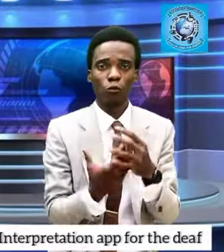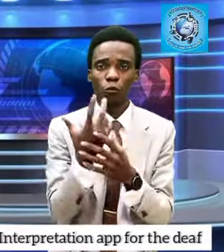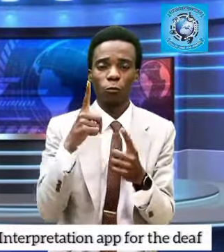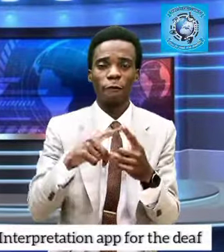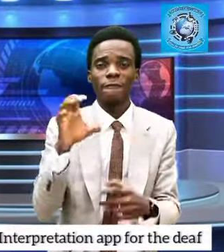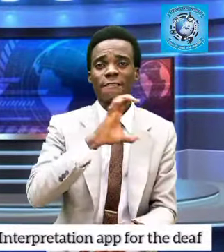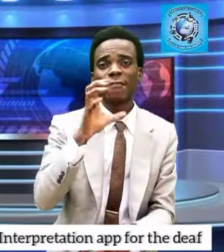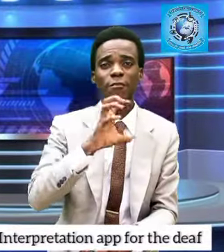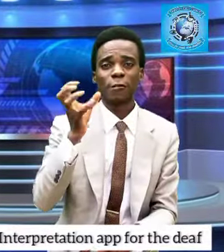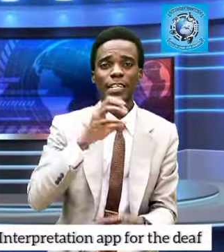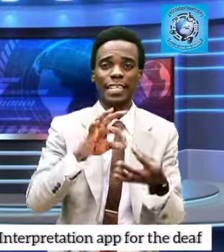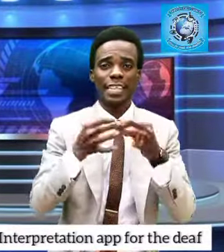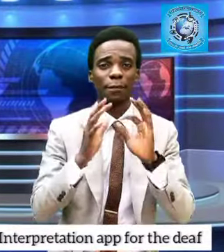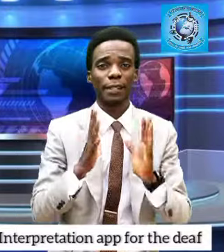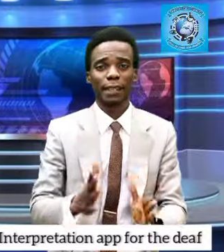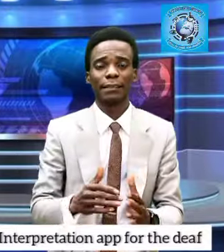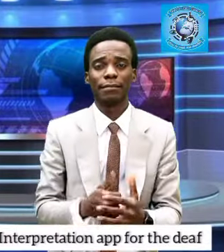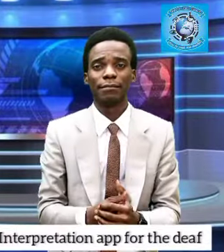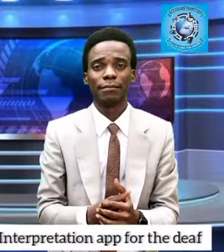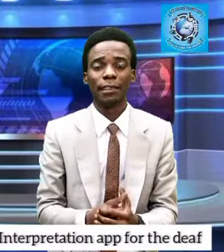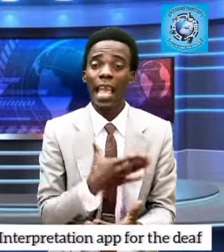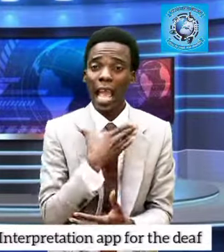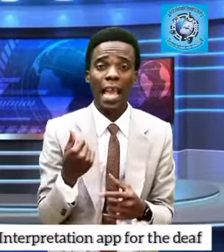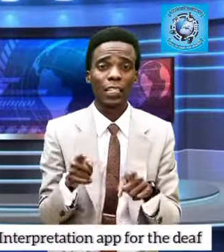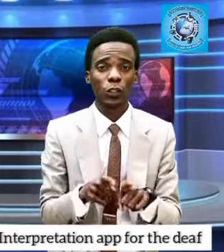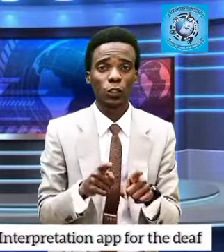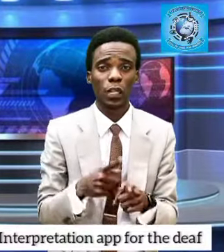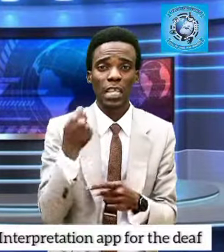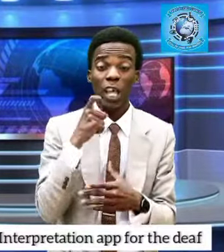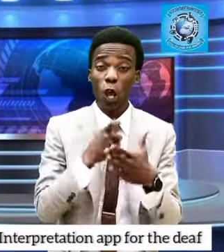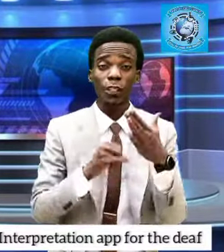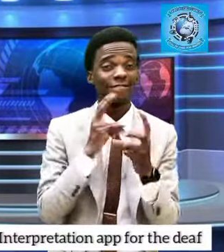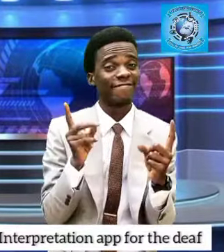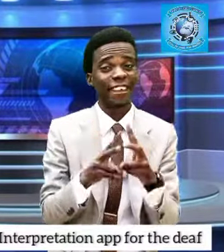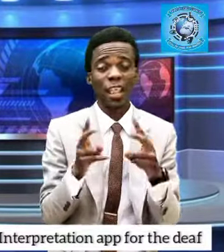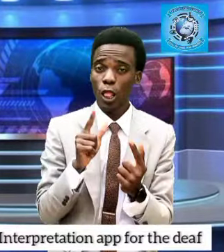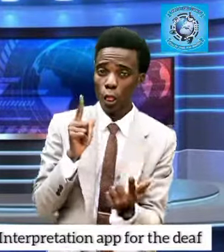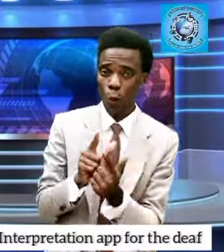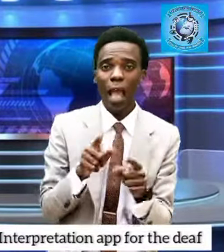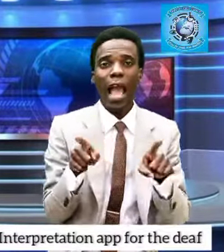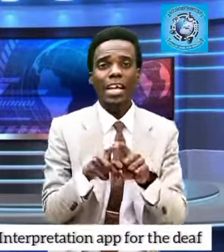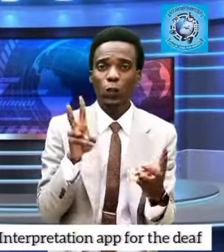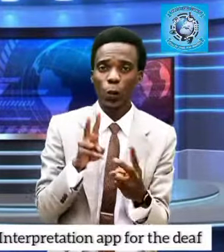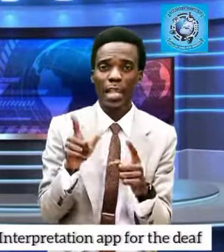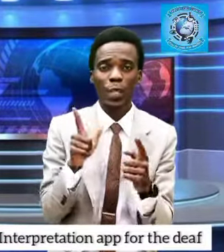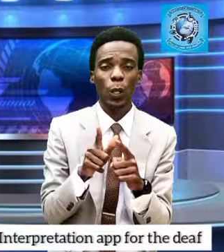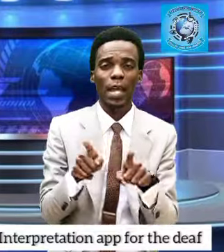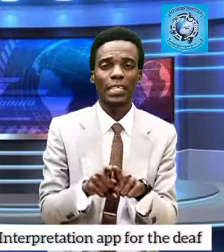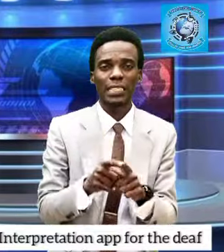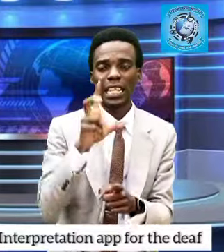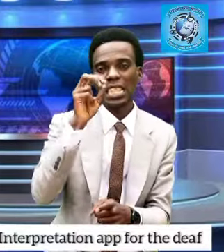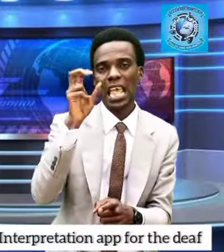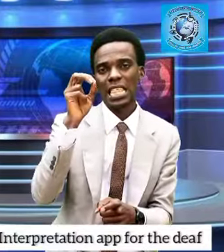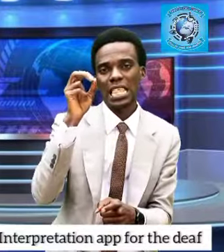500 interpreters. And also, the cost is very low as 30 shillings per